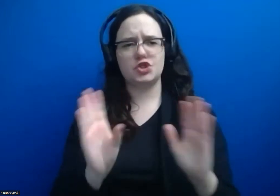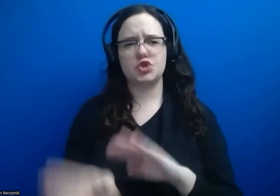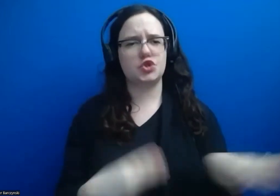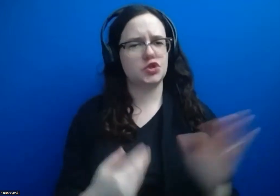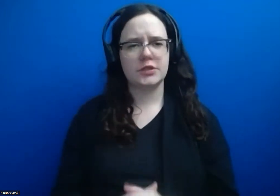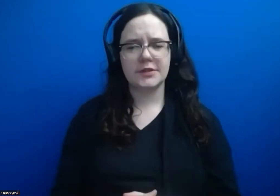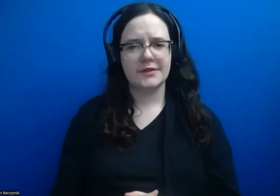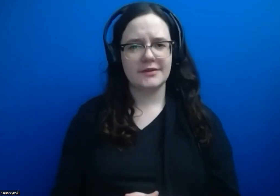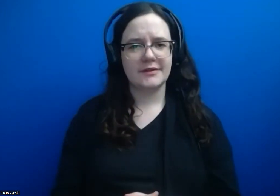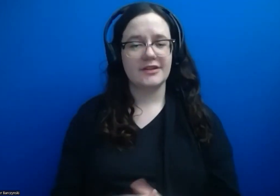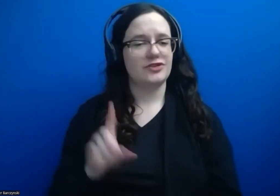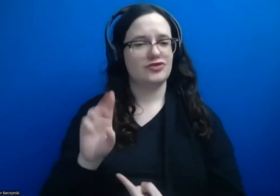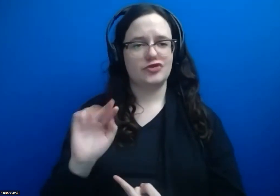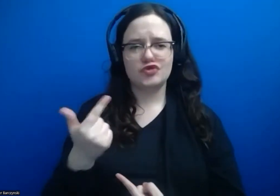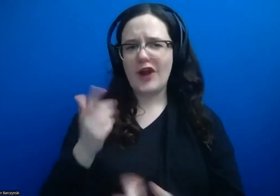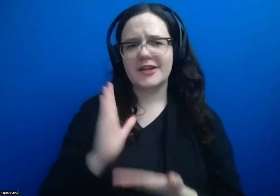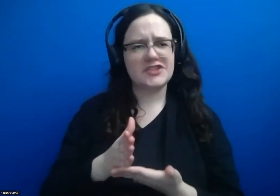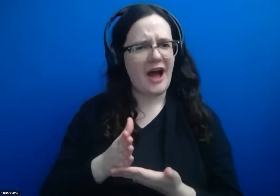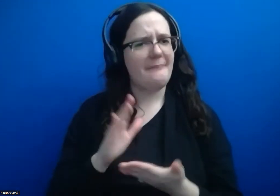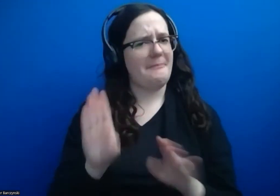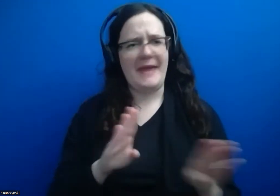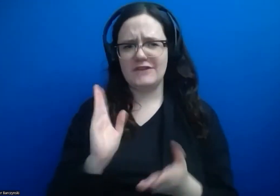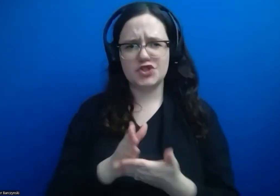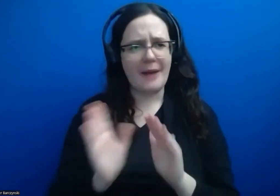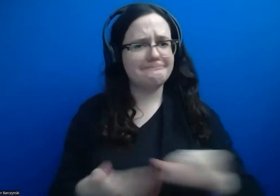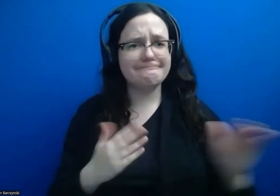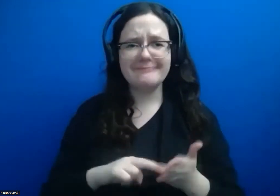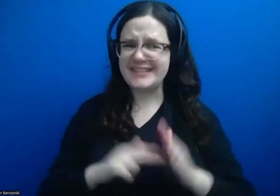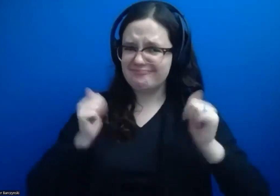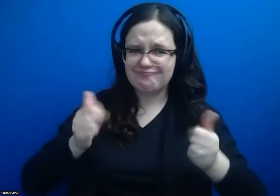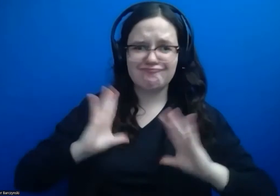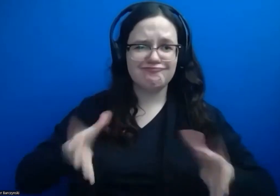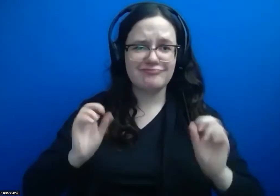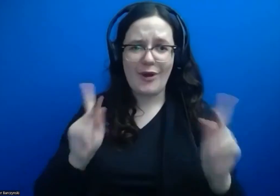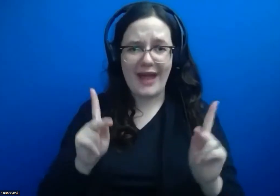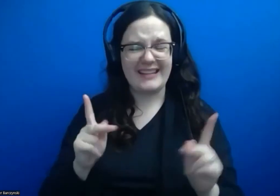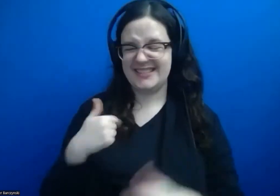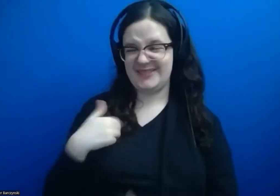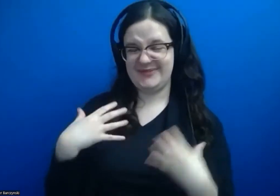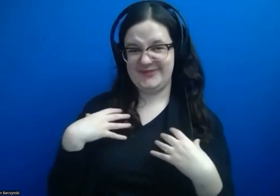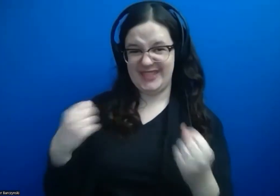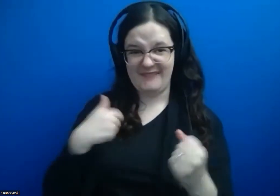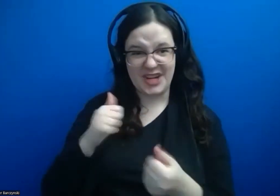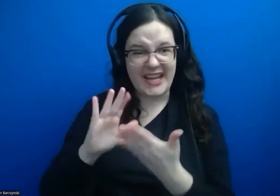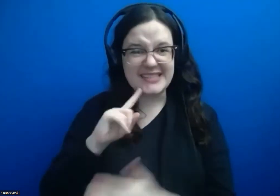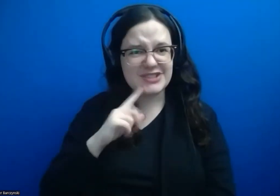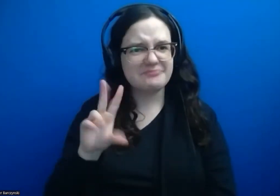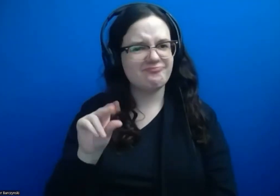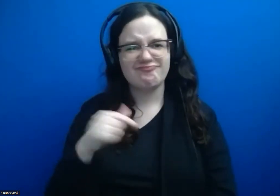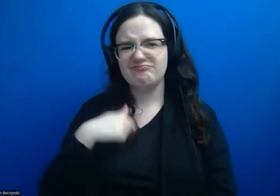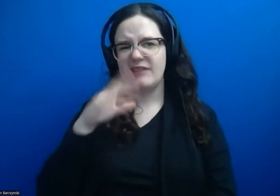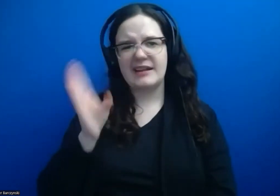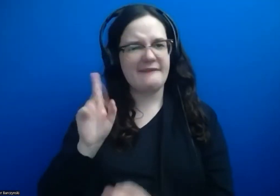kind of get past, stop using the drugs, stop the behaviors, and then I'd be okay. I never really took recovery seriously. I never did any one-on-one